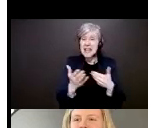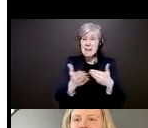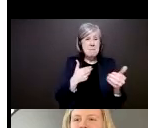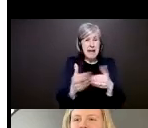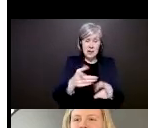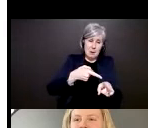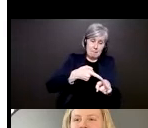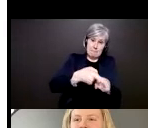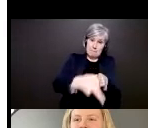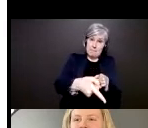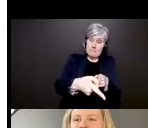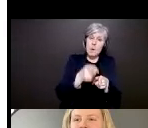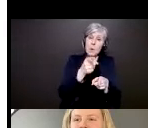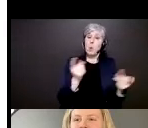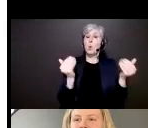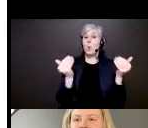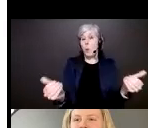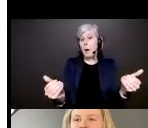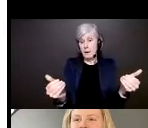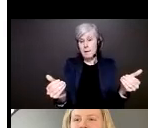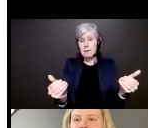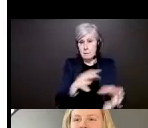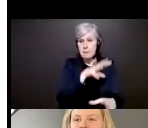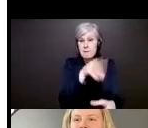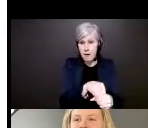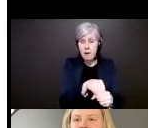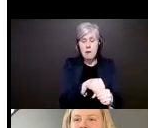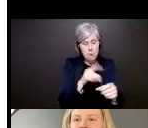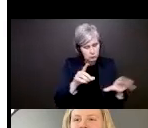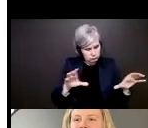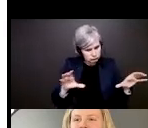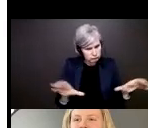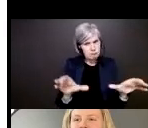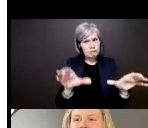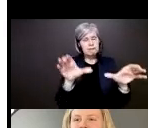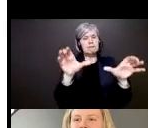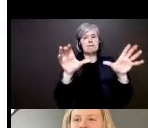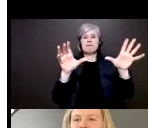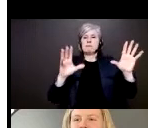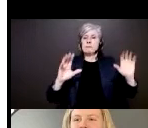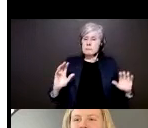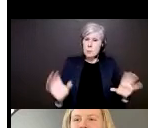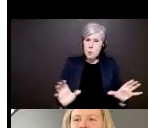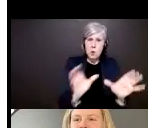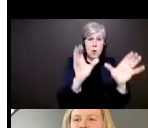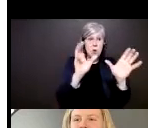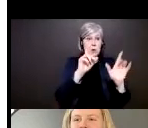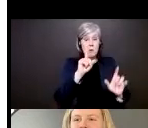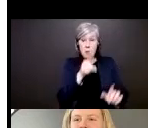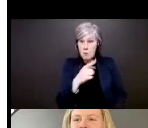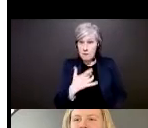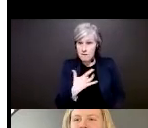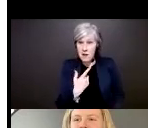and do what you can to support them, and trust that you're not alone. There's lots of us working on this. We can share